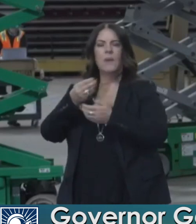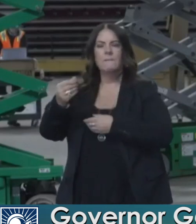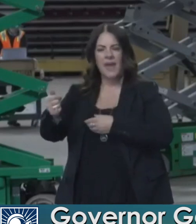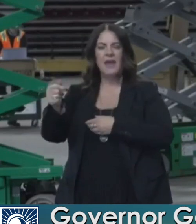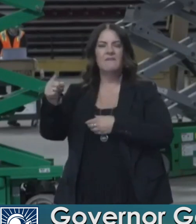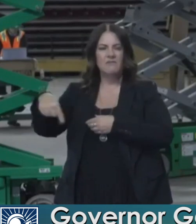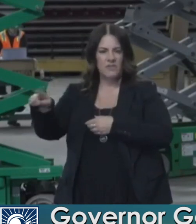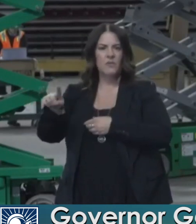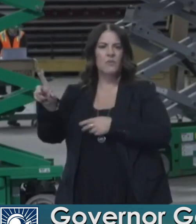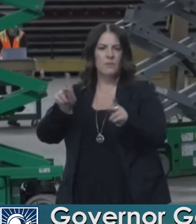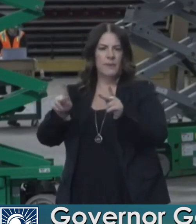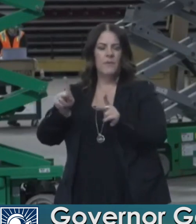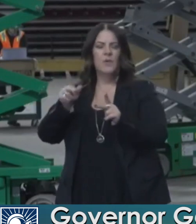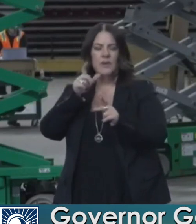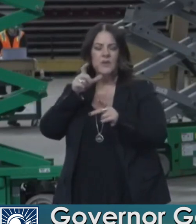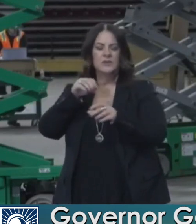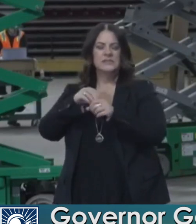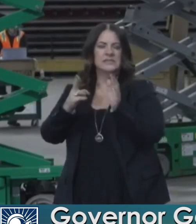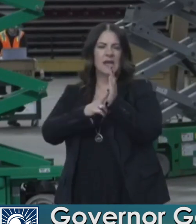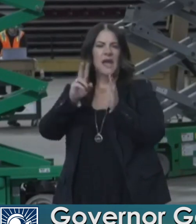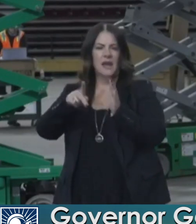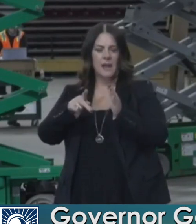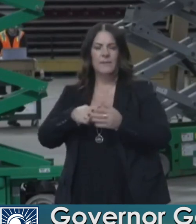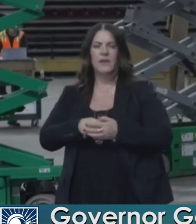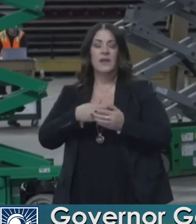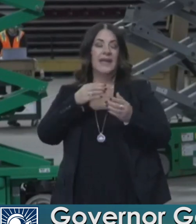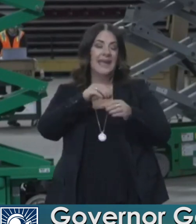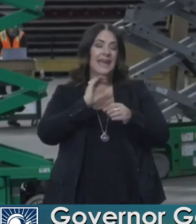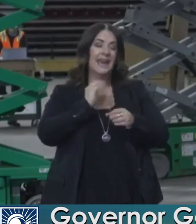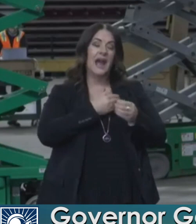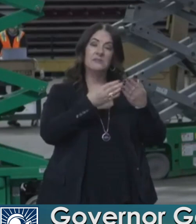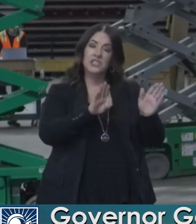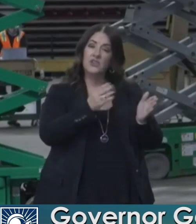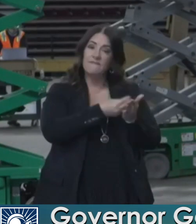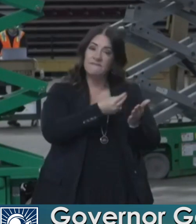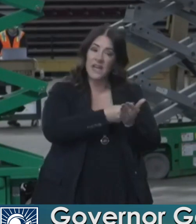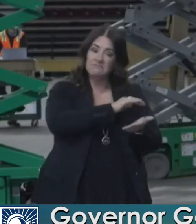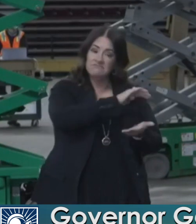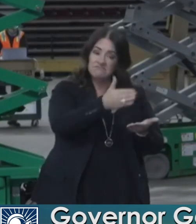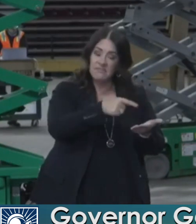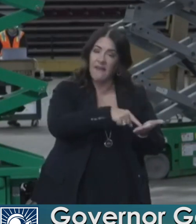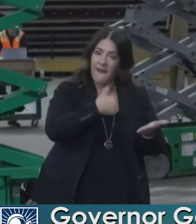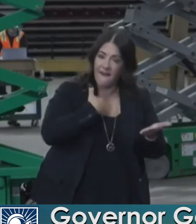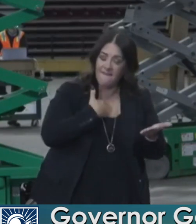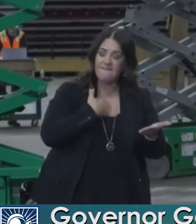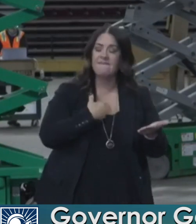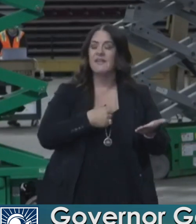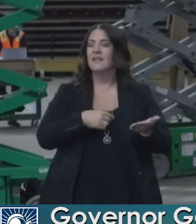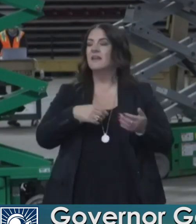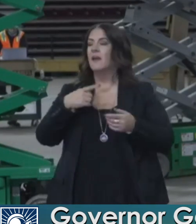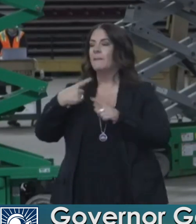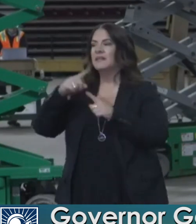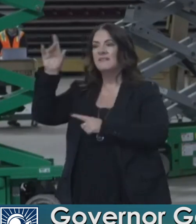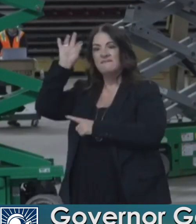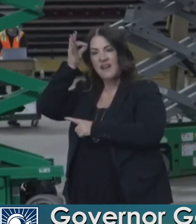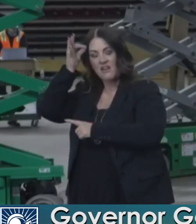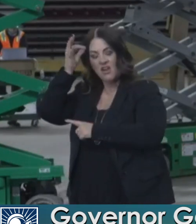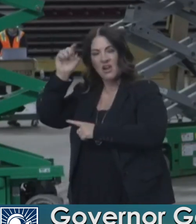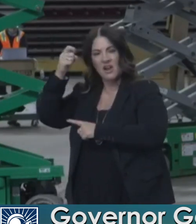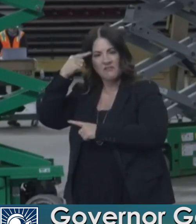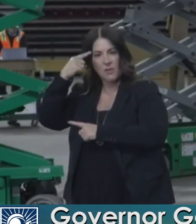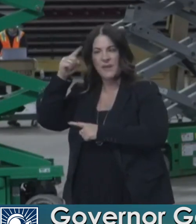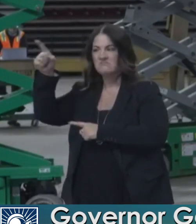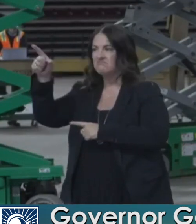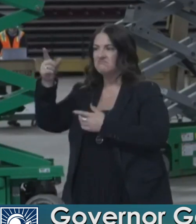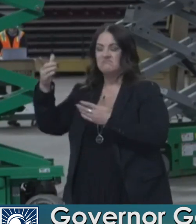including our own contributions through the general fund and our reserves, and more important than anything else, the federal government and